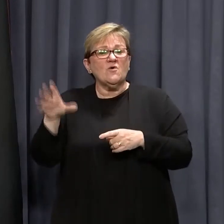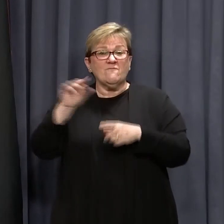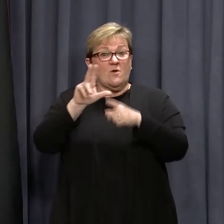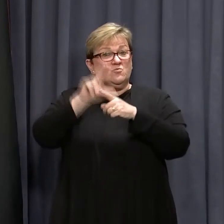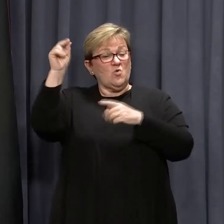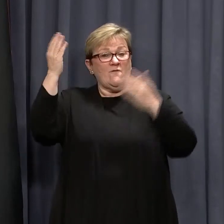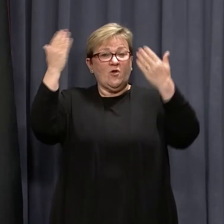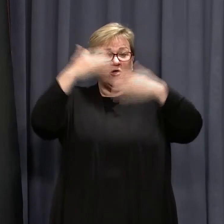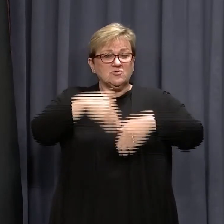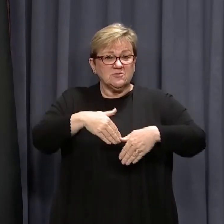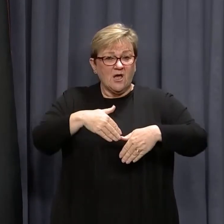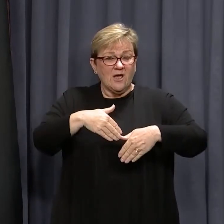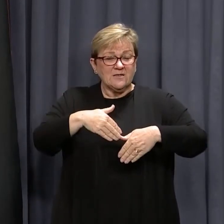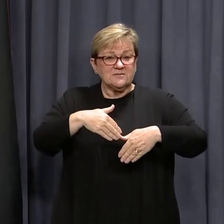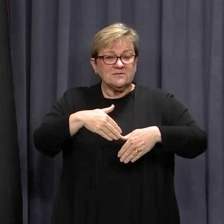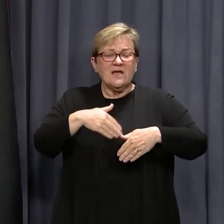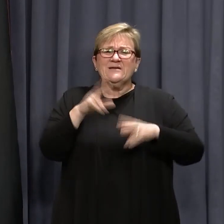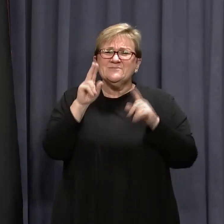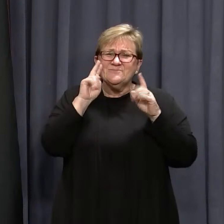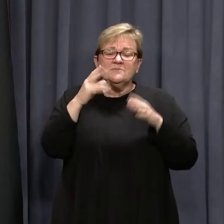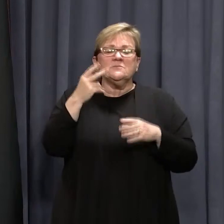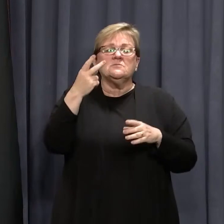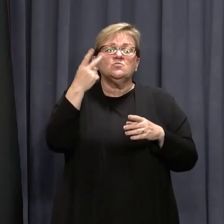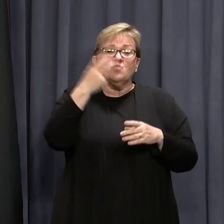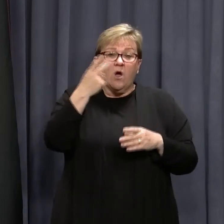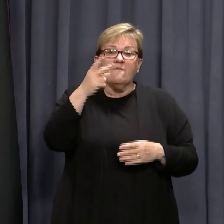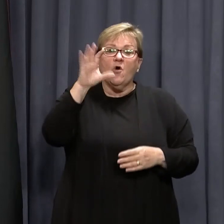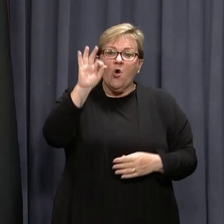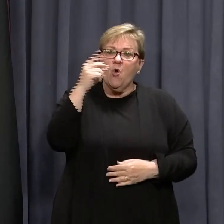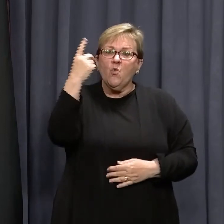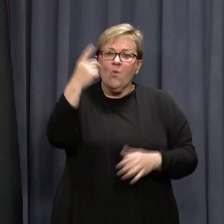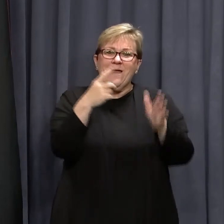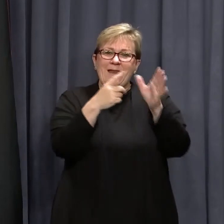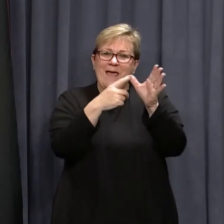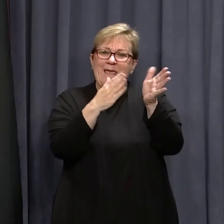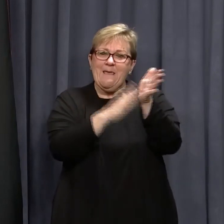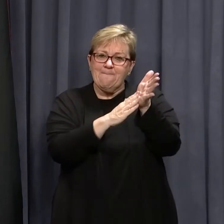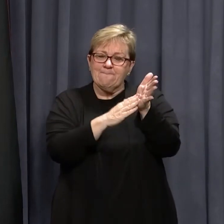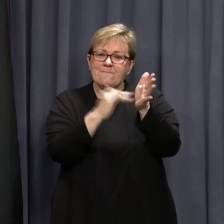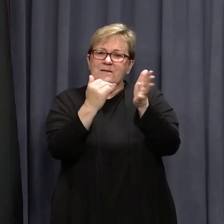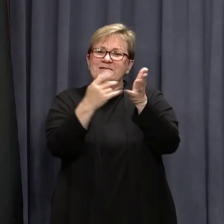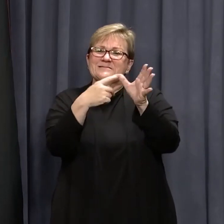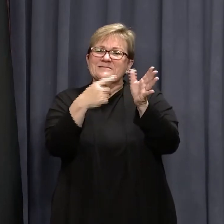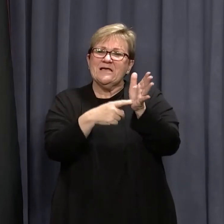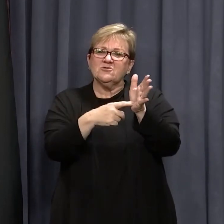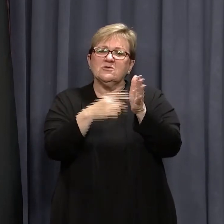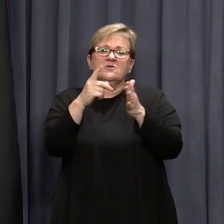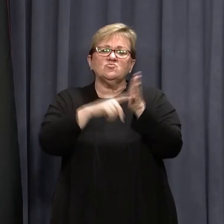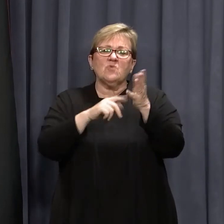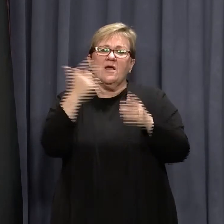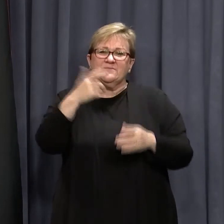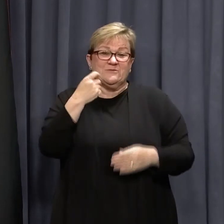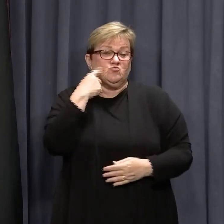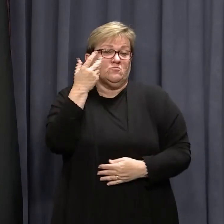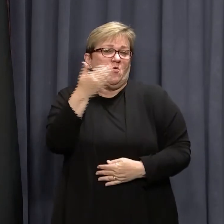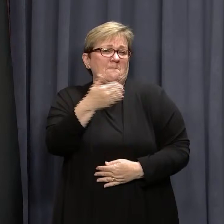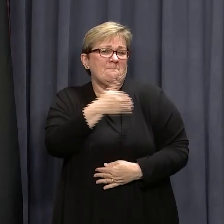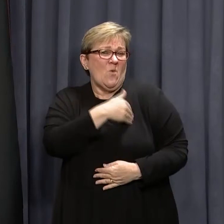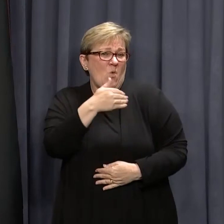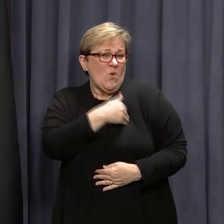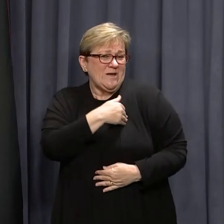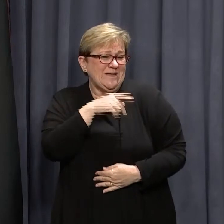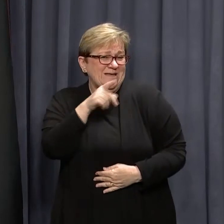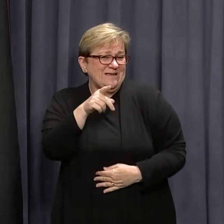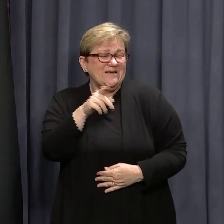midnight, and to be precise, 12:01 AM Saturday, July 17,